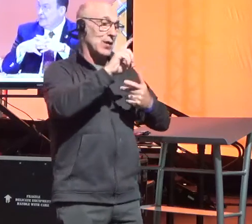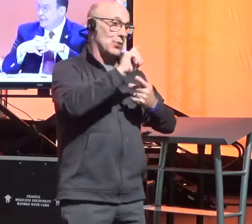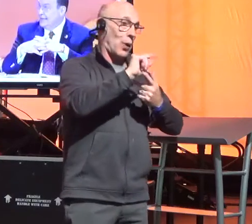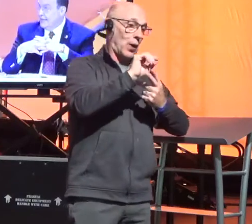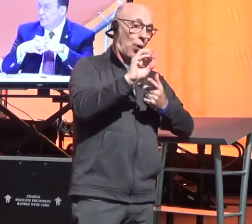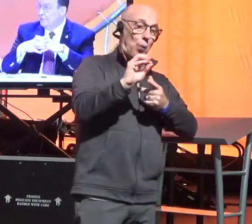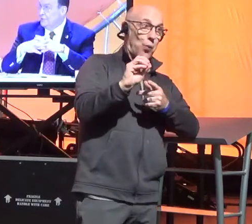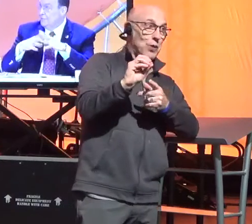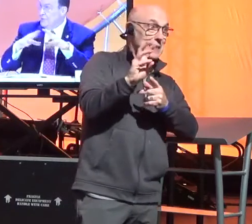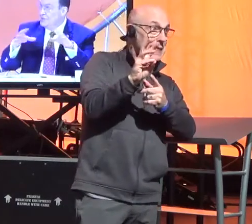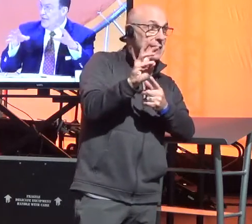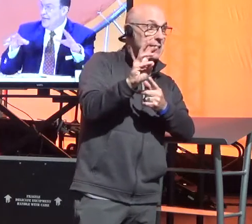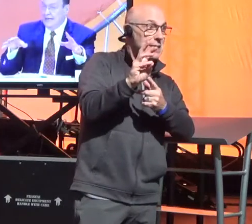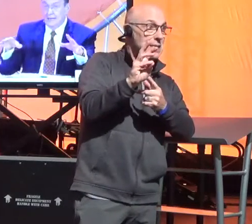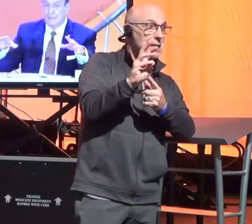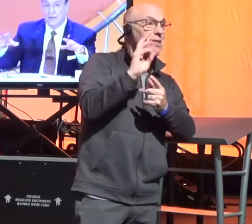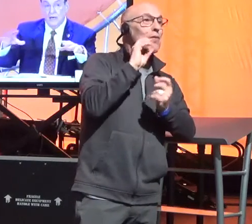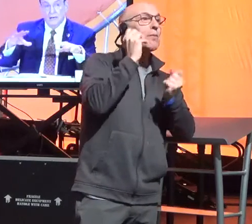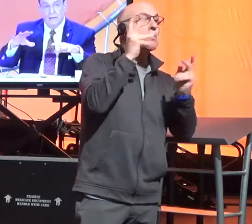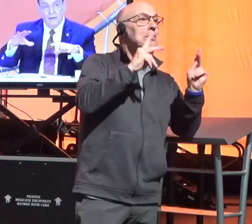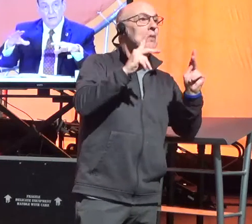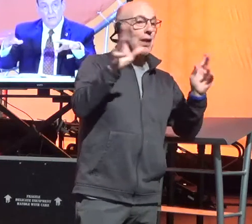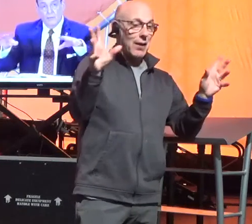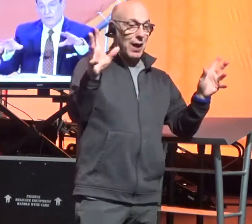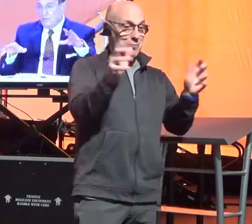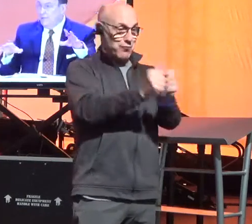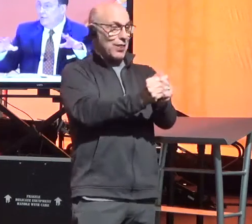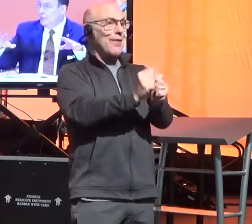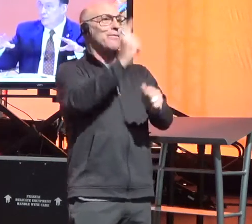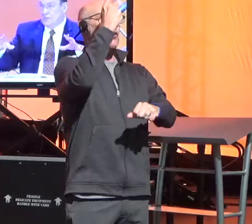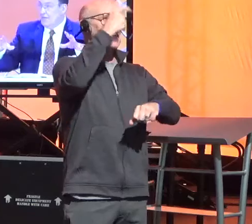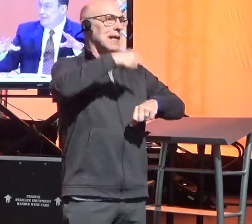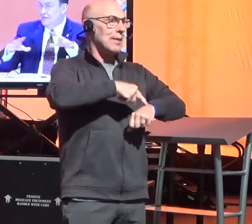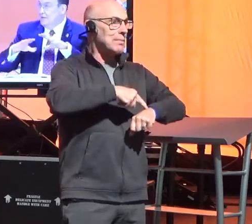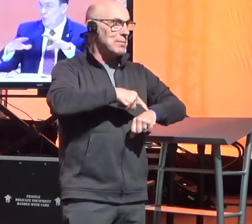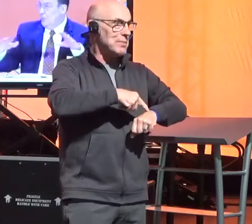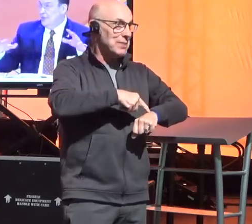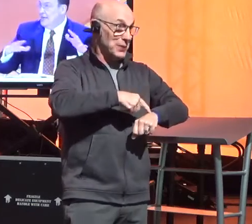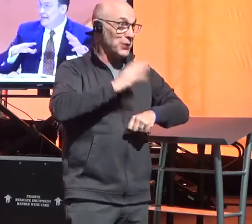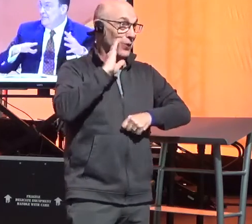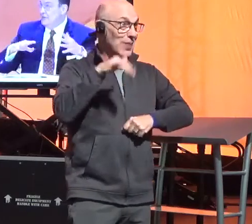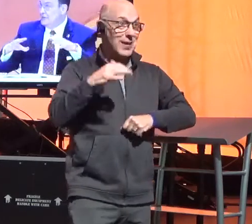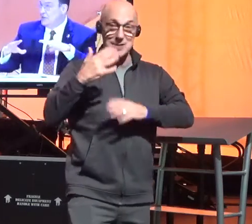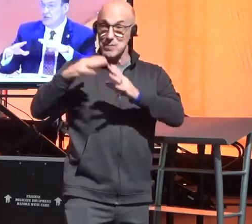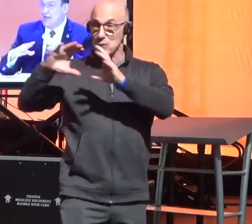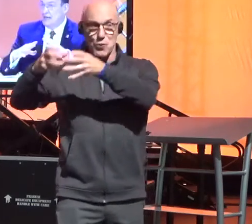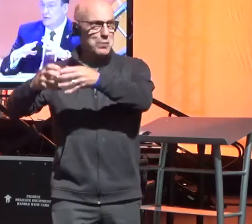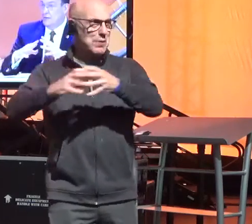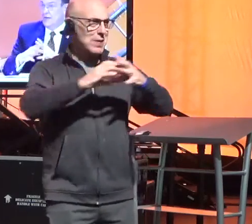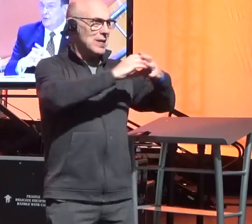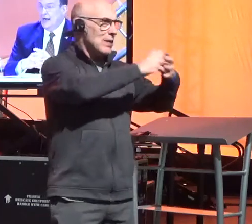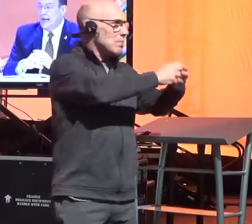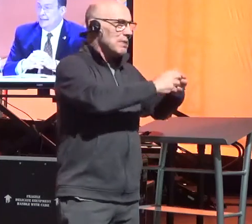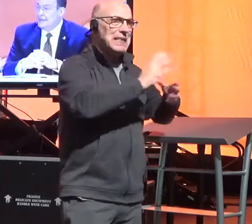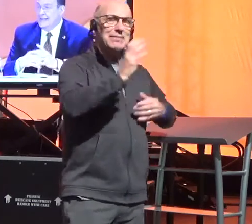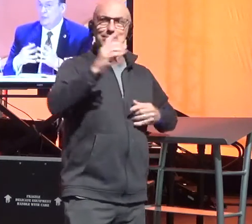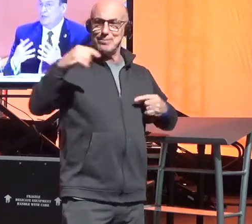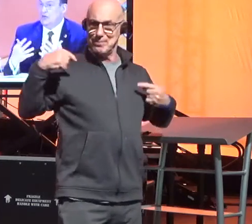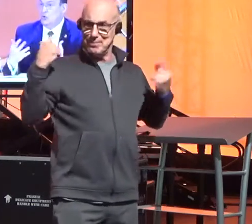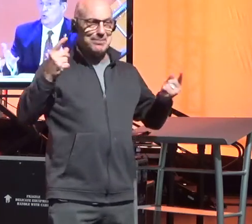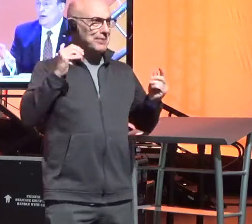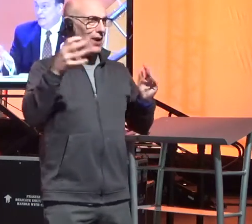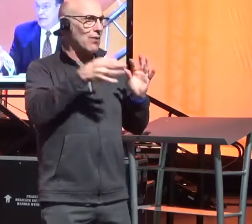coming together for the first time with some different groups that didn't normally associate or interact. And